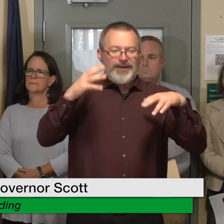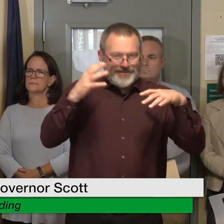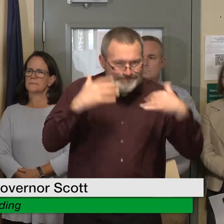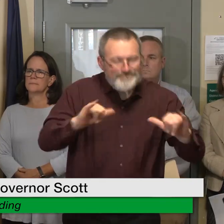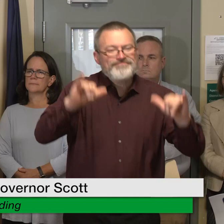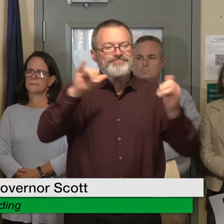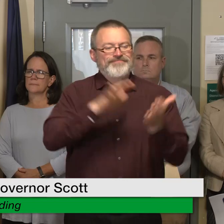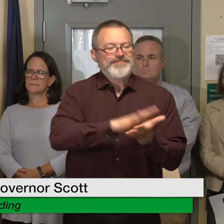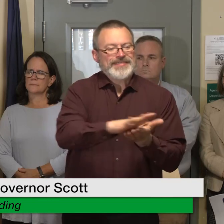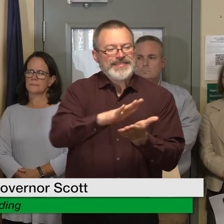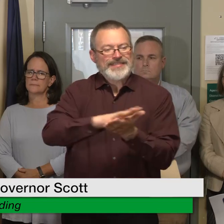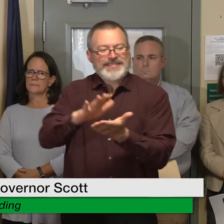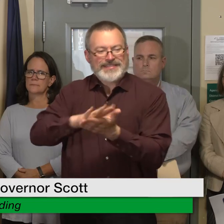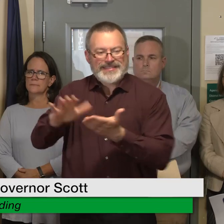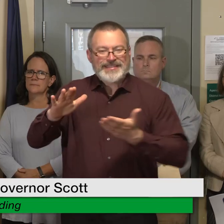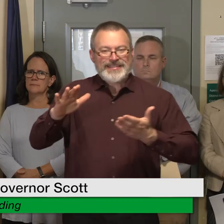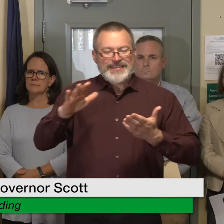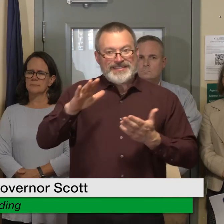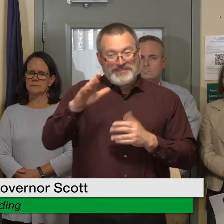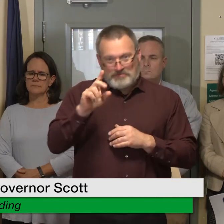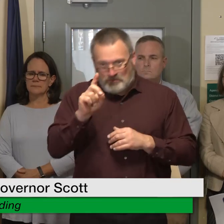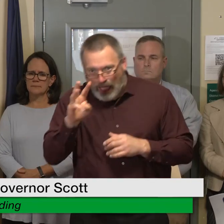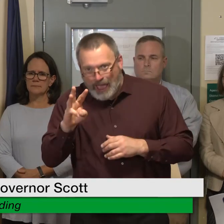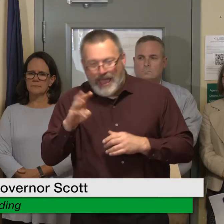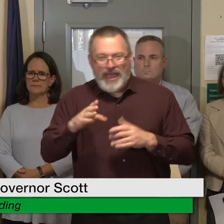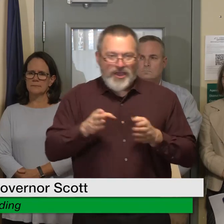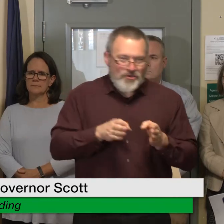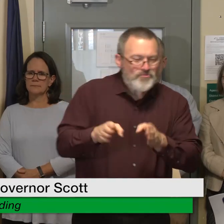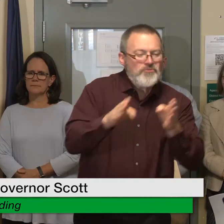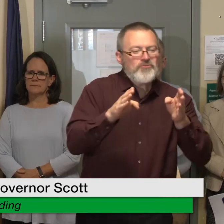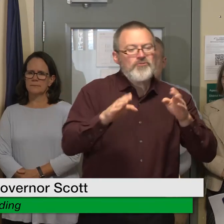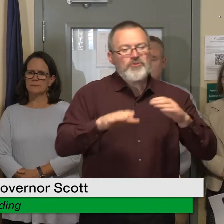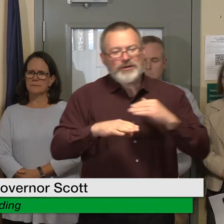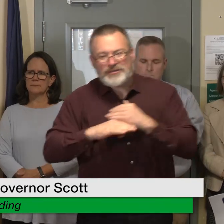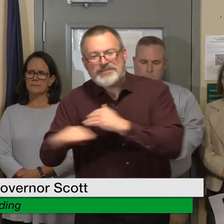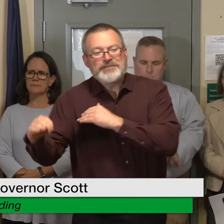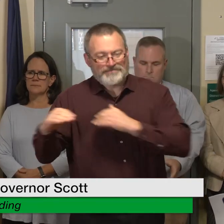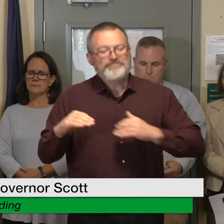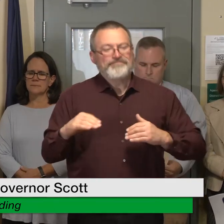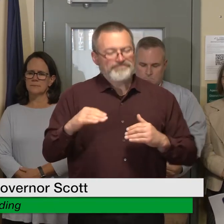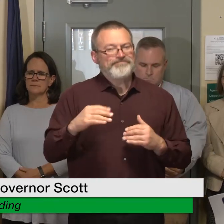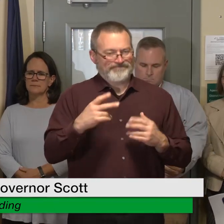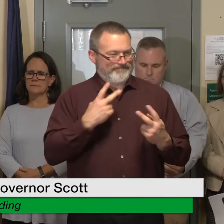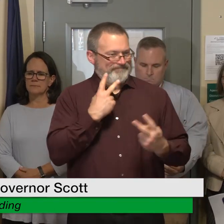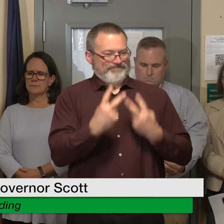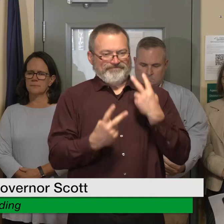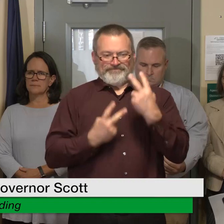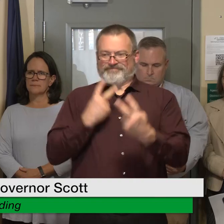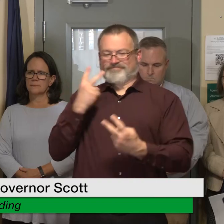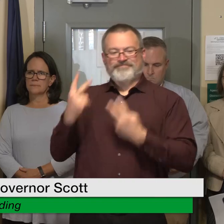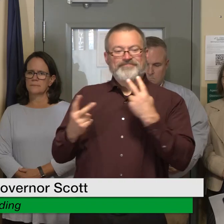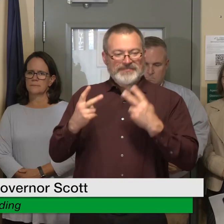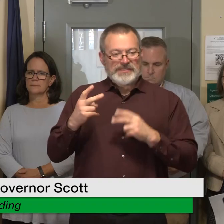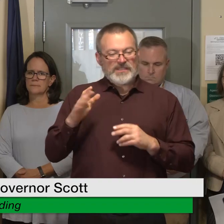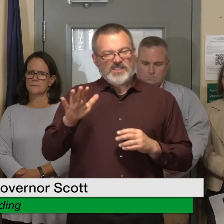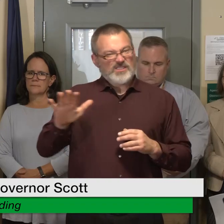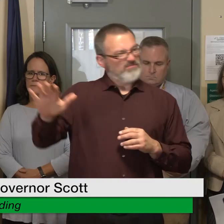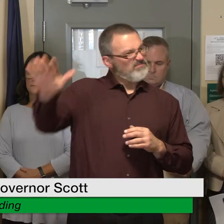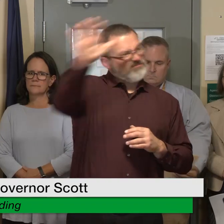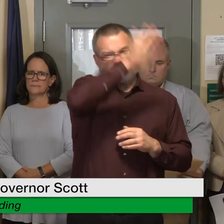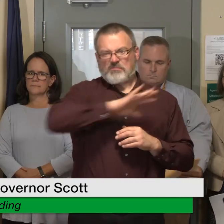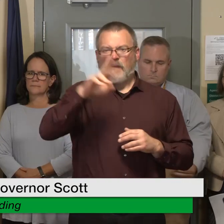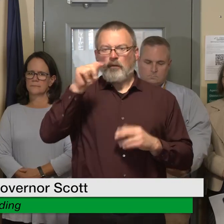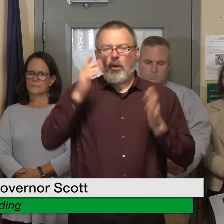fixing driveways. As we've seen time and time again, Vermonters are resilient and have proven